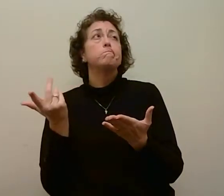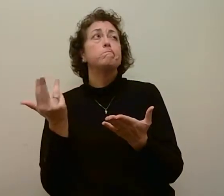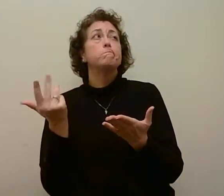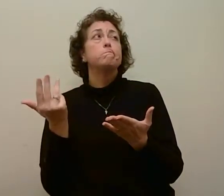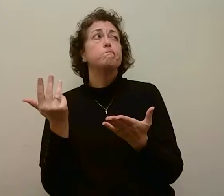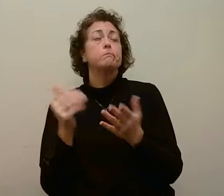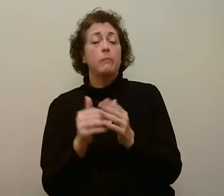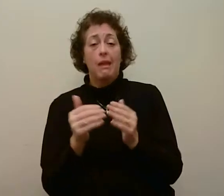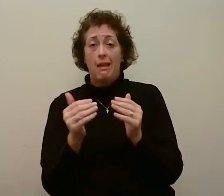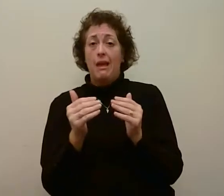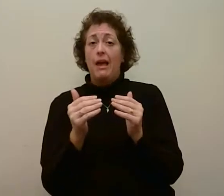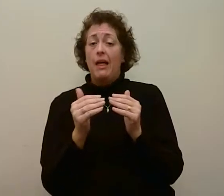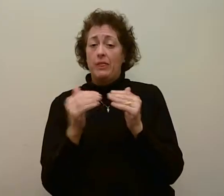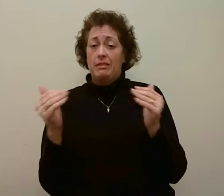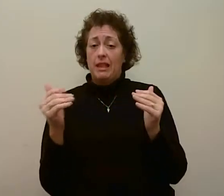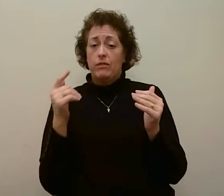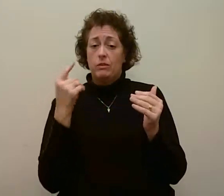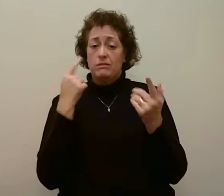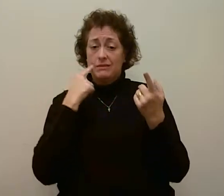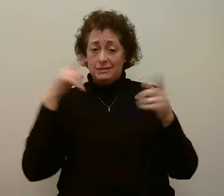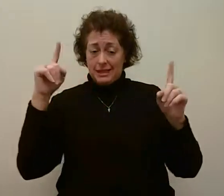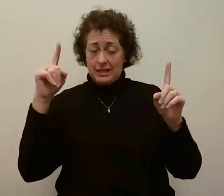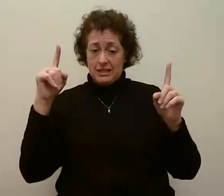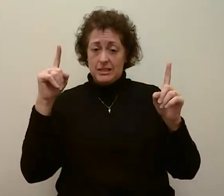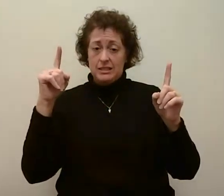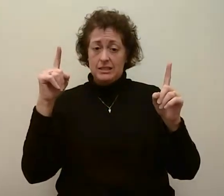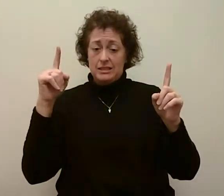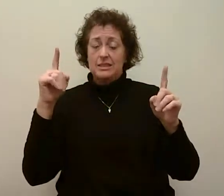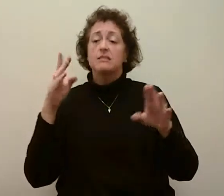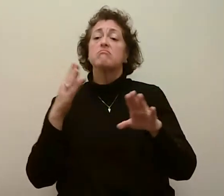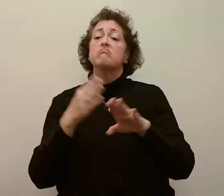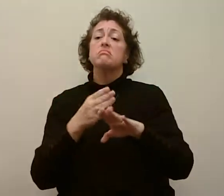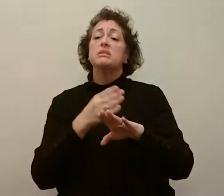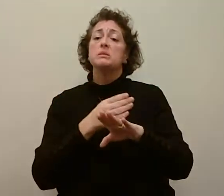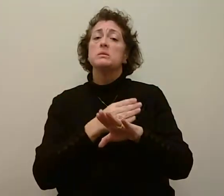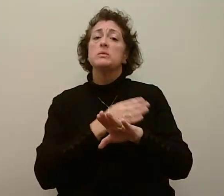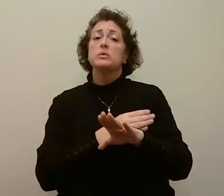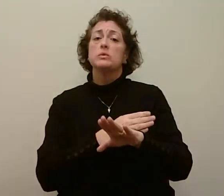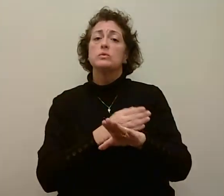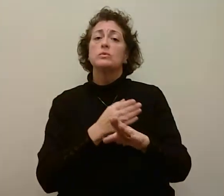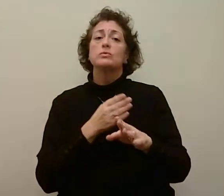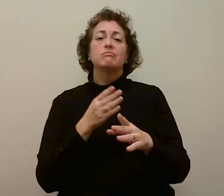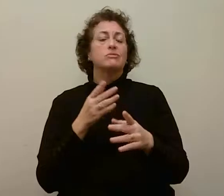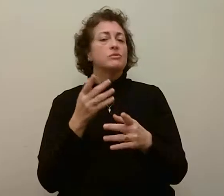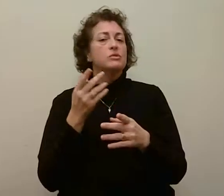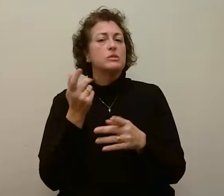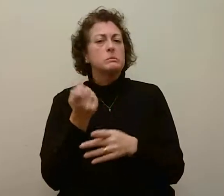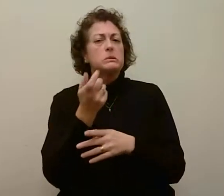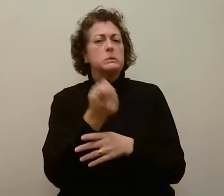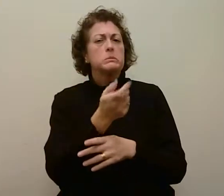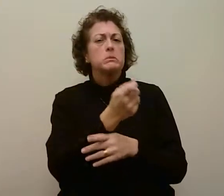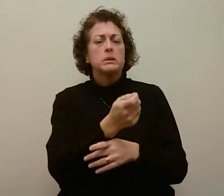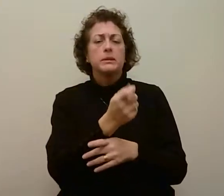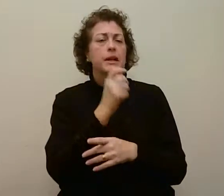achievement increases gradually. So there's no abrupt improvement in performance. Again, it just doesn't happen overnight.